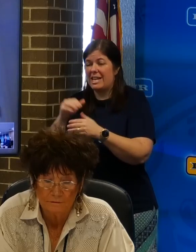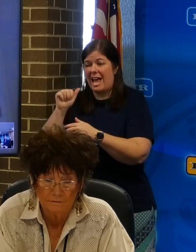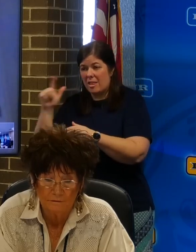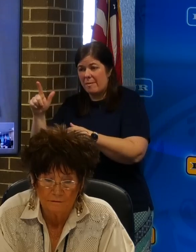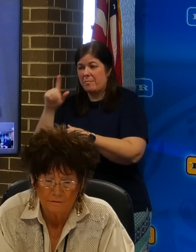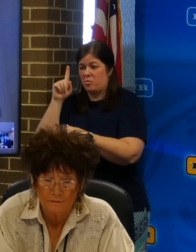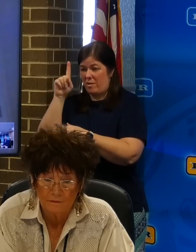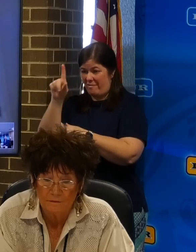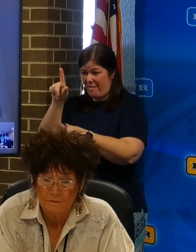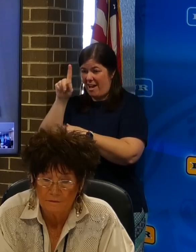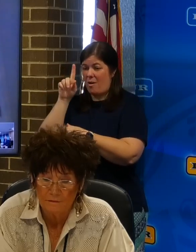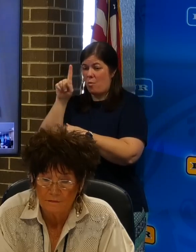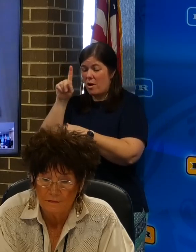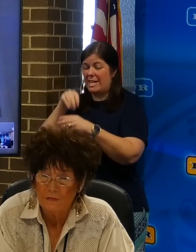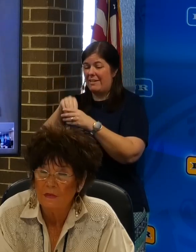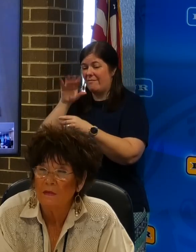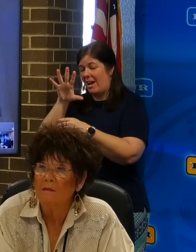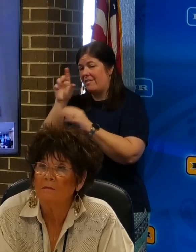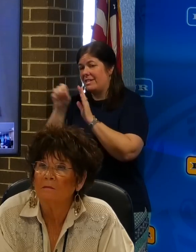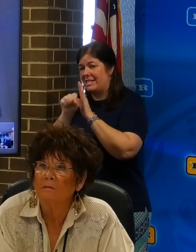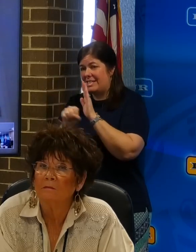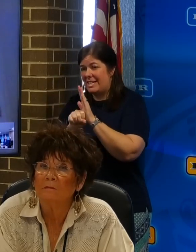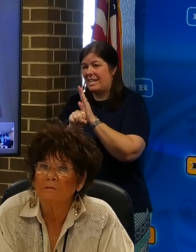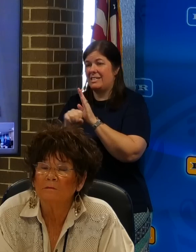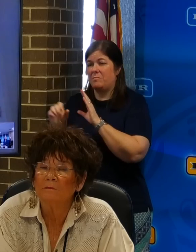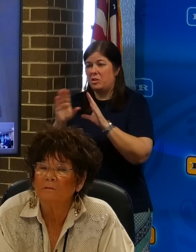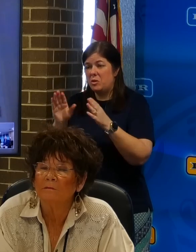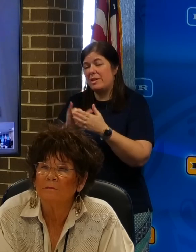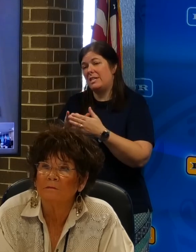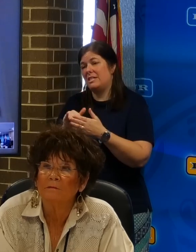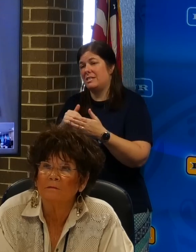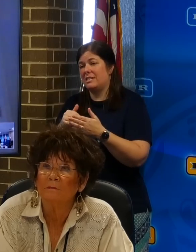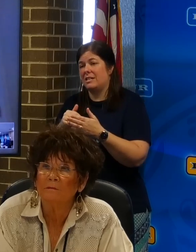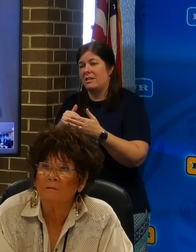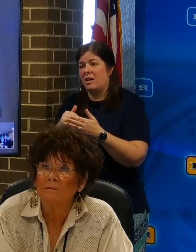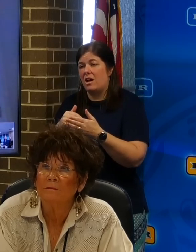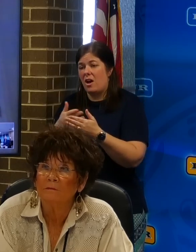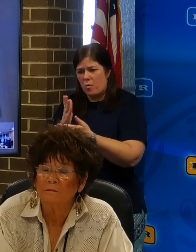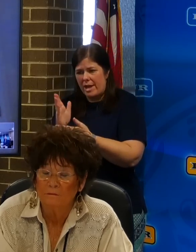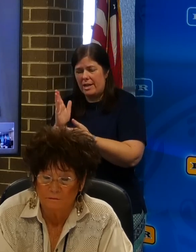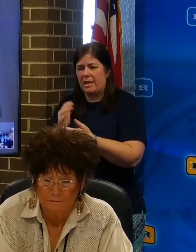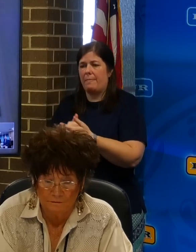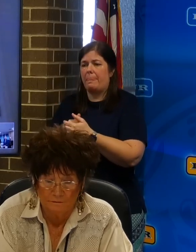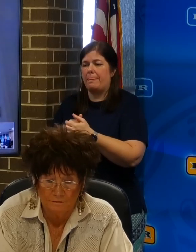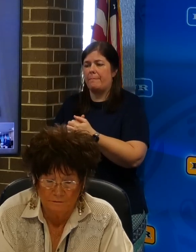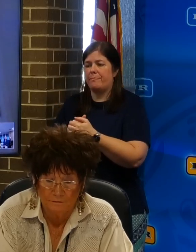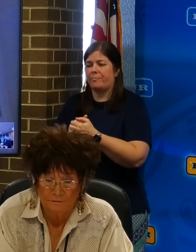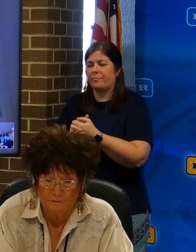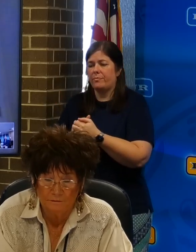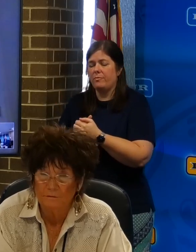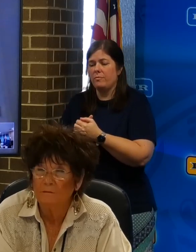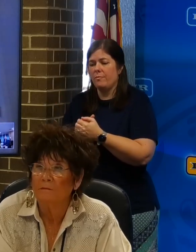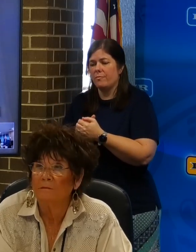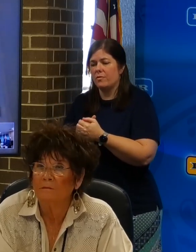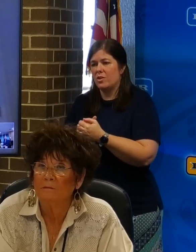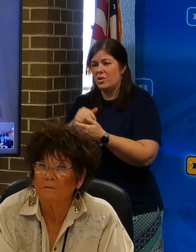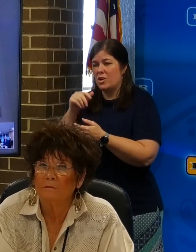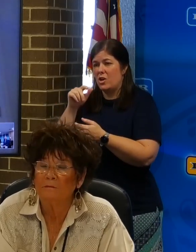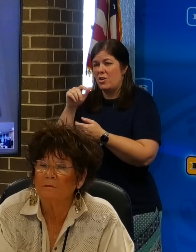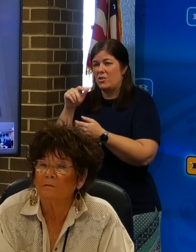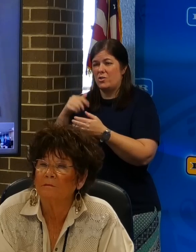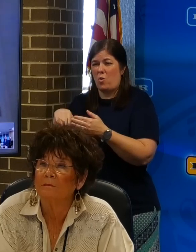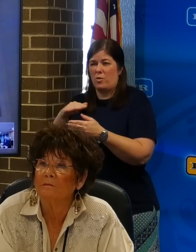pull the trigger on paying out the stimulus. There's only 29 states that have pulled the trigger on paying the $600 stimulus. 29 states